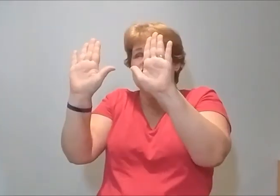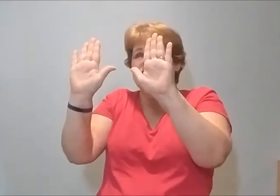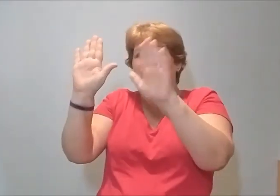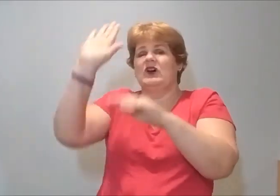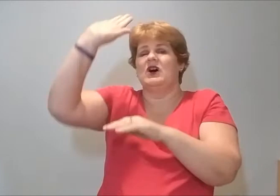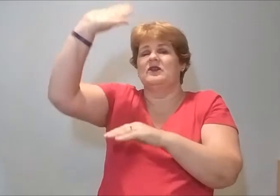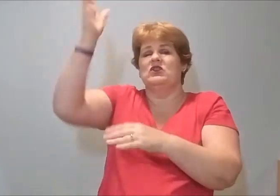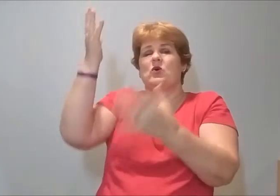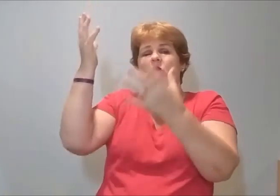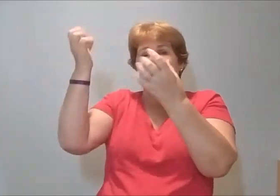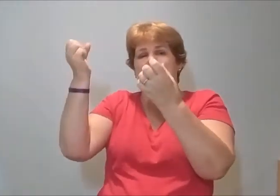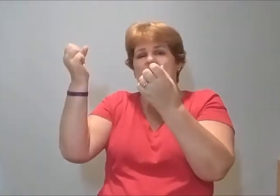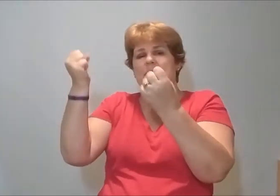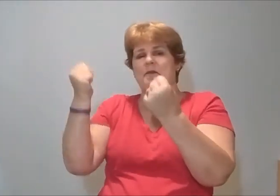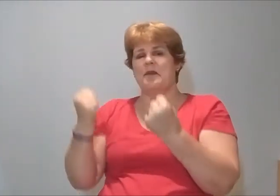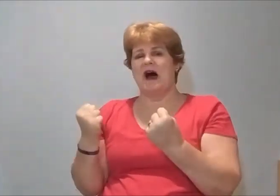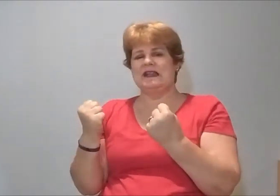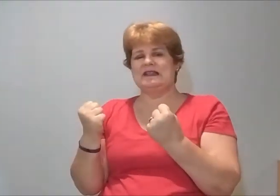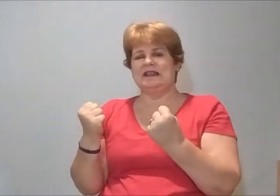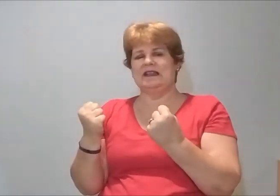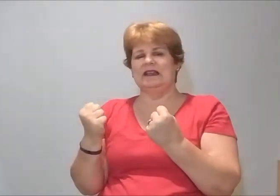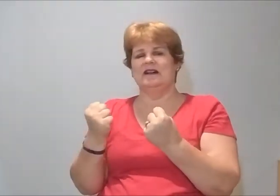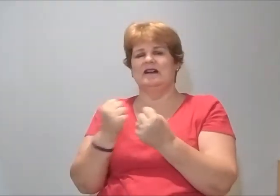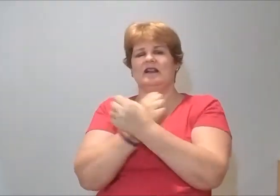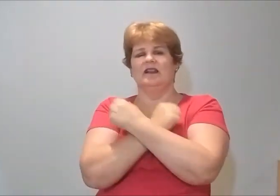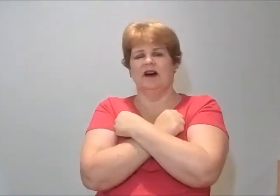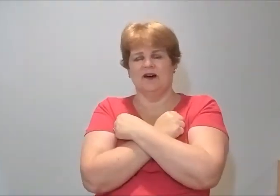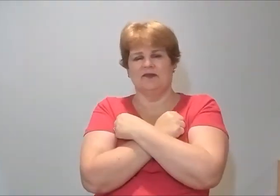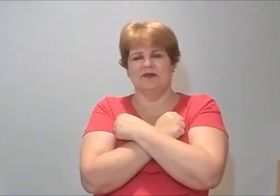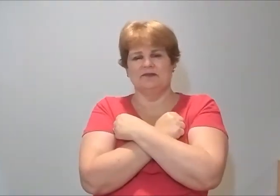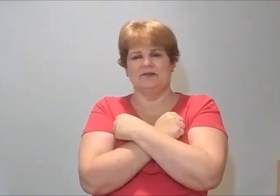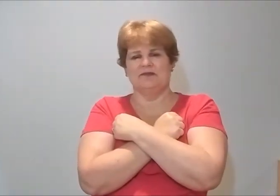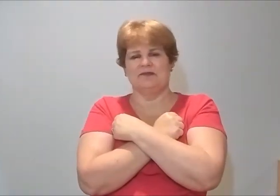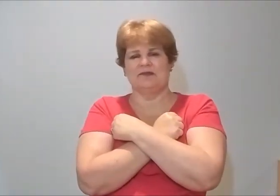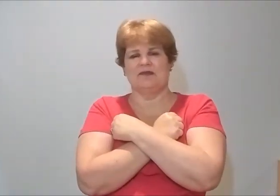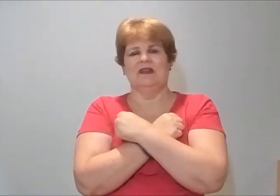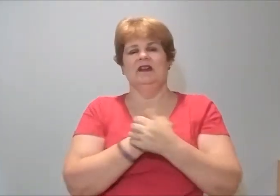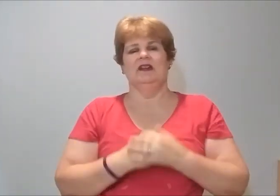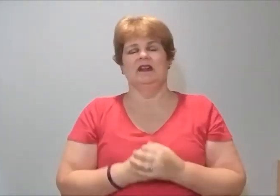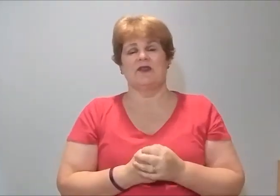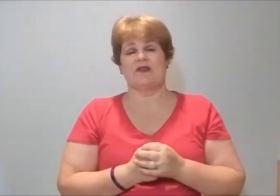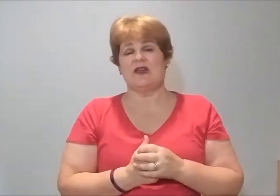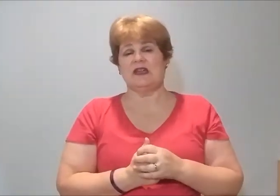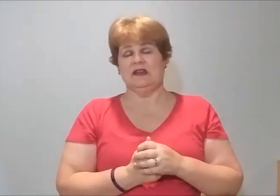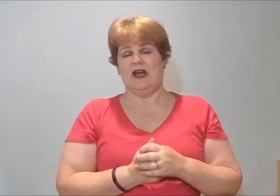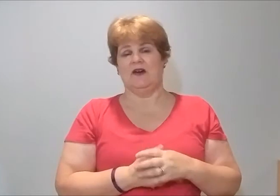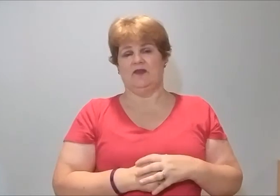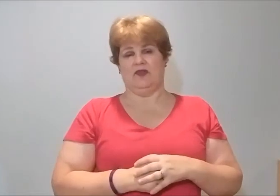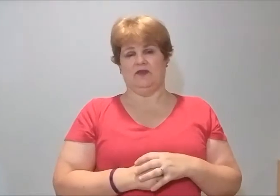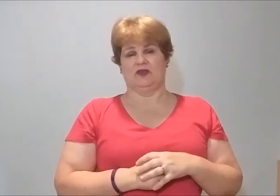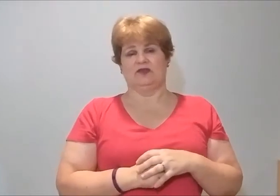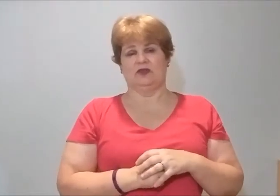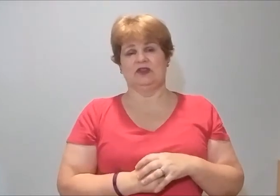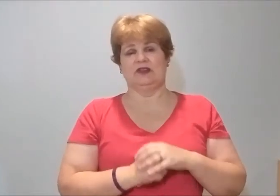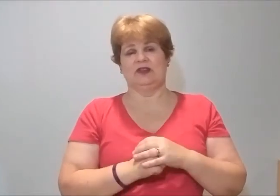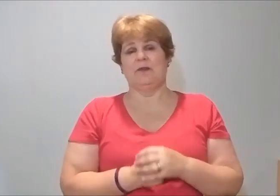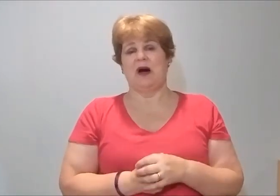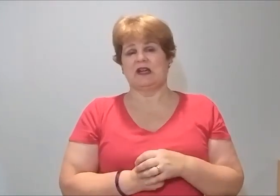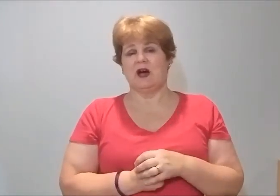wonders of your mighty love. Now, the second half of the first verse is my